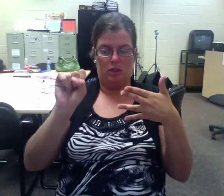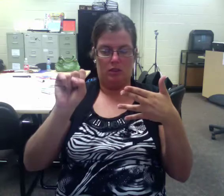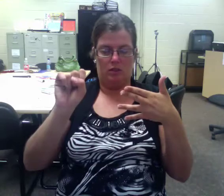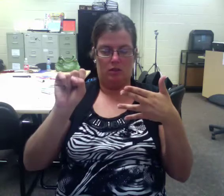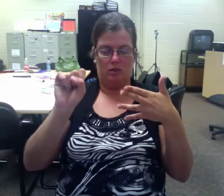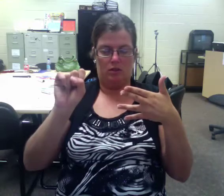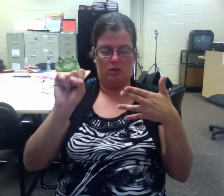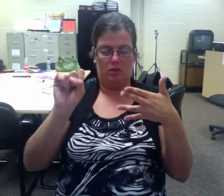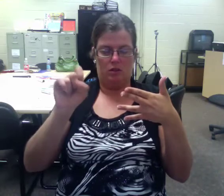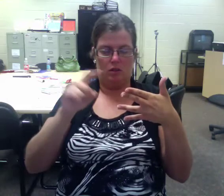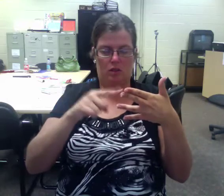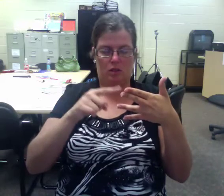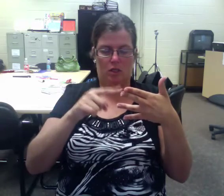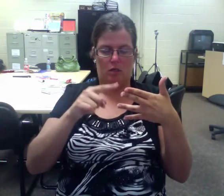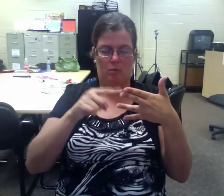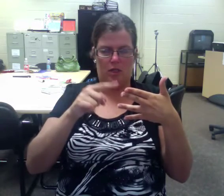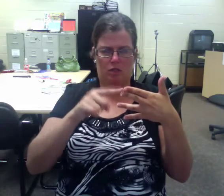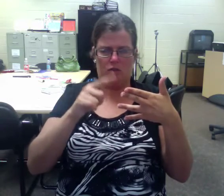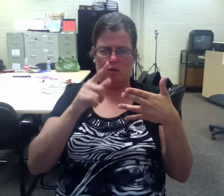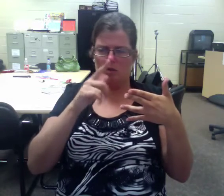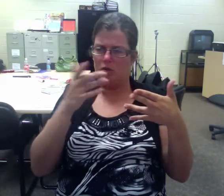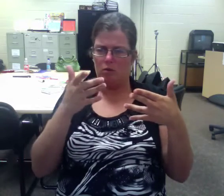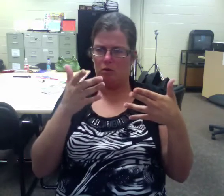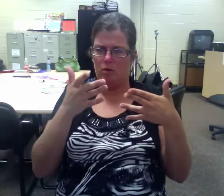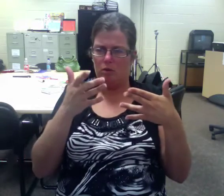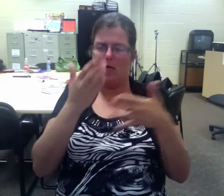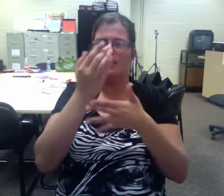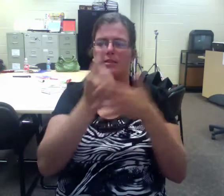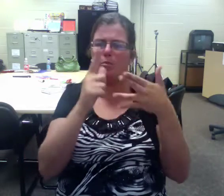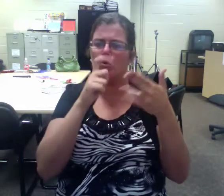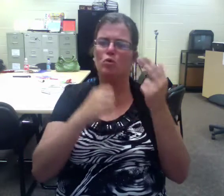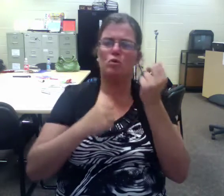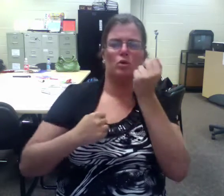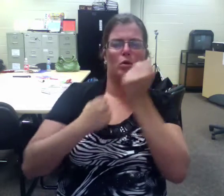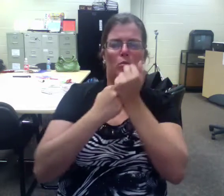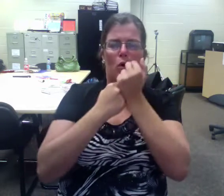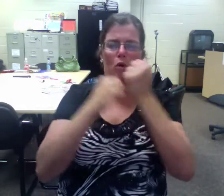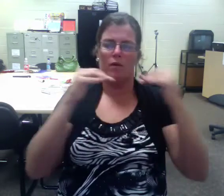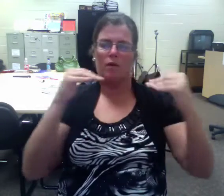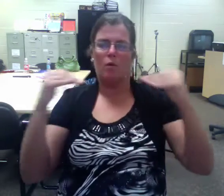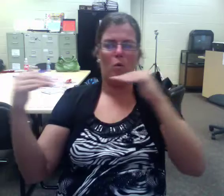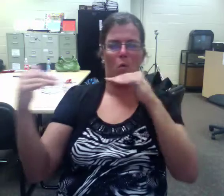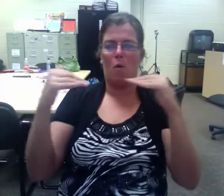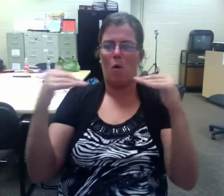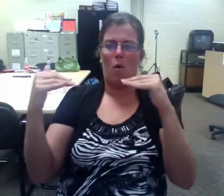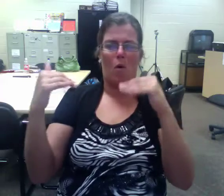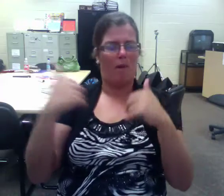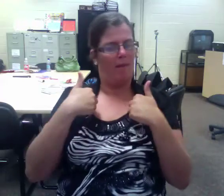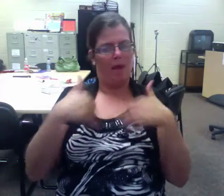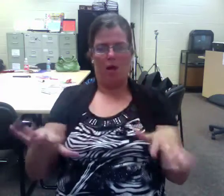And a patriot was someone who supported the war. They wanted to break away from Great Britain. So they